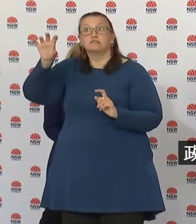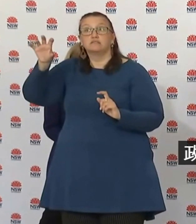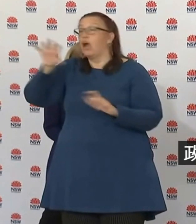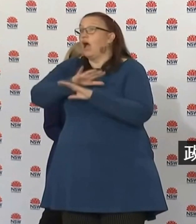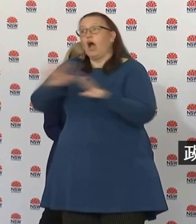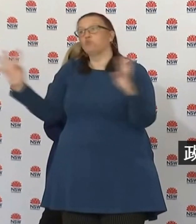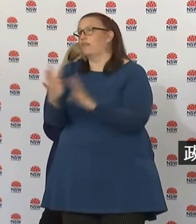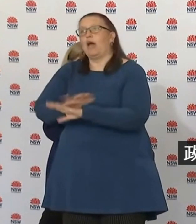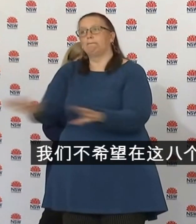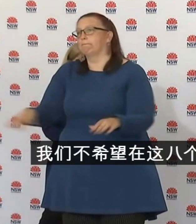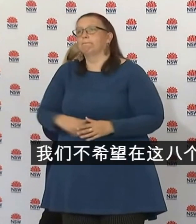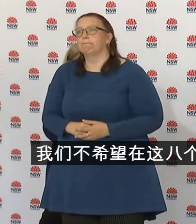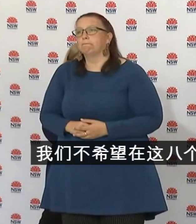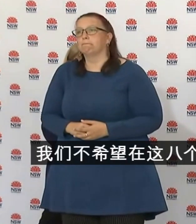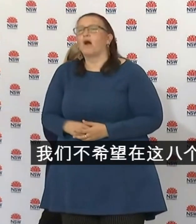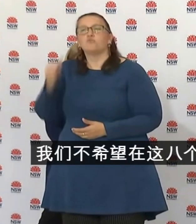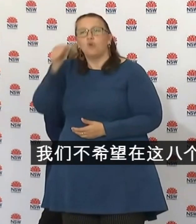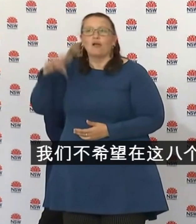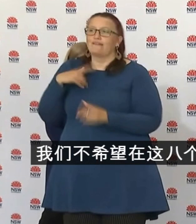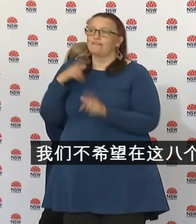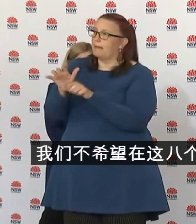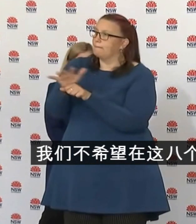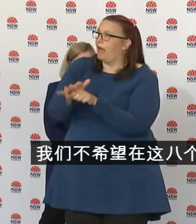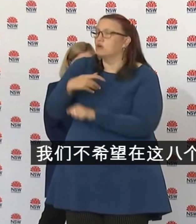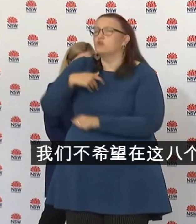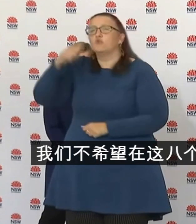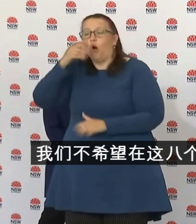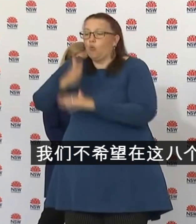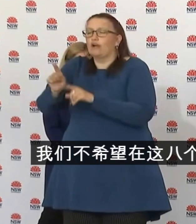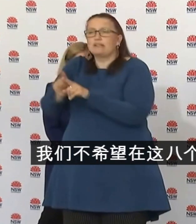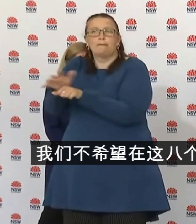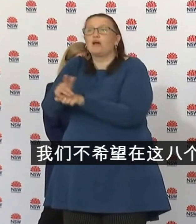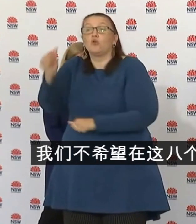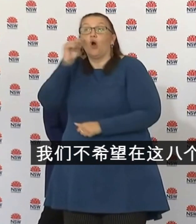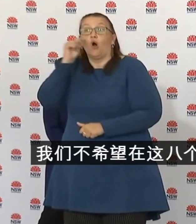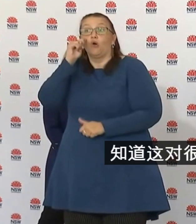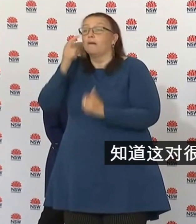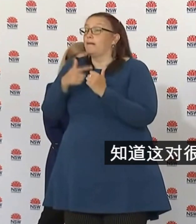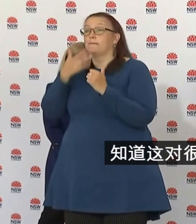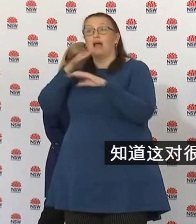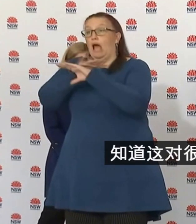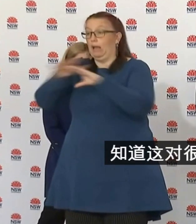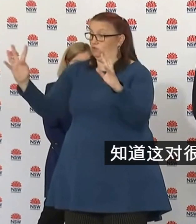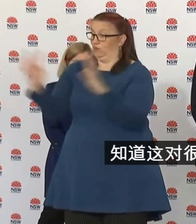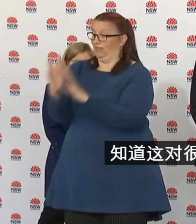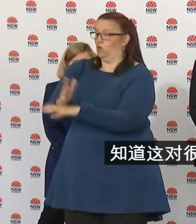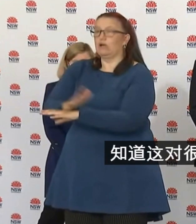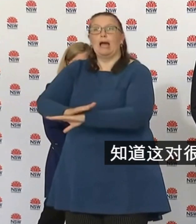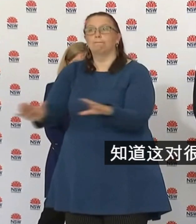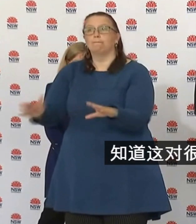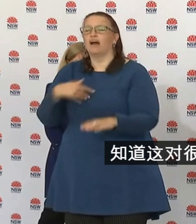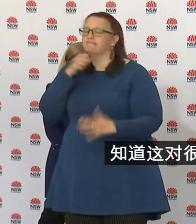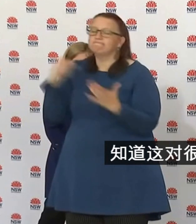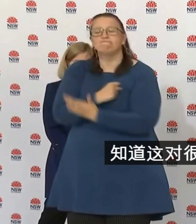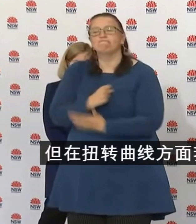Wales Government has followed the health advice. We don't want any construction activity in those 8 local government areas. I know that is a huge disappointment